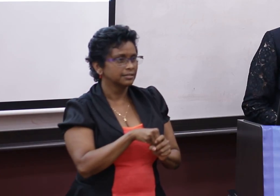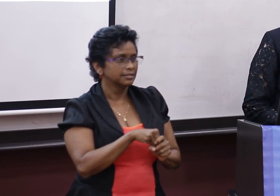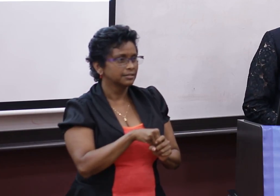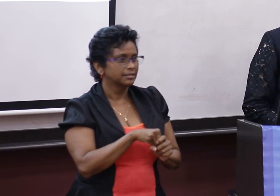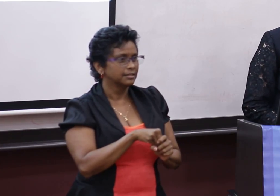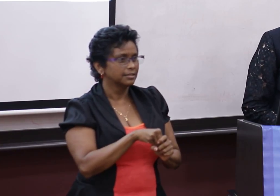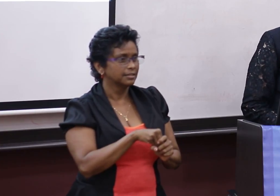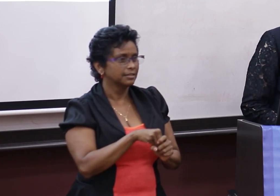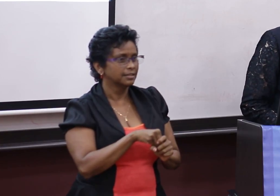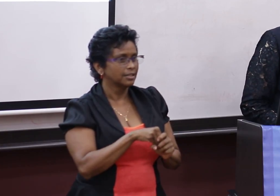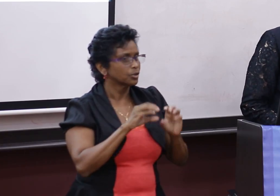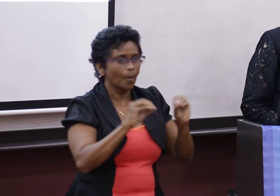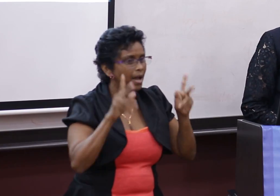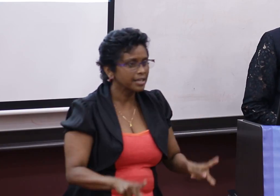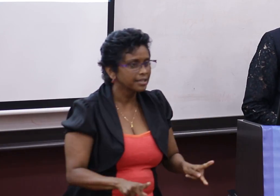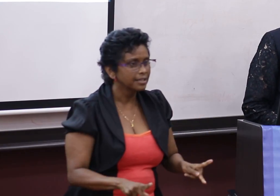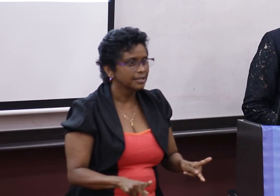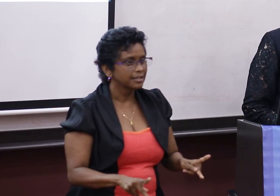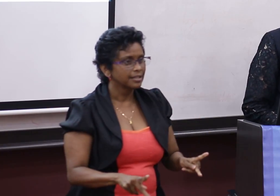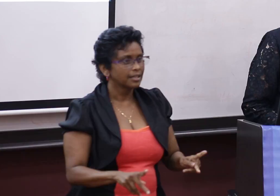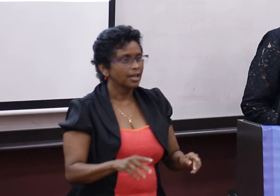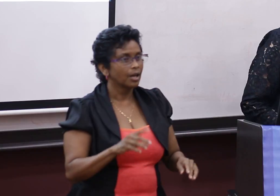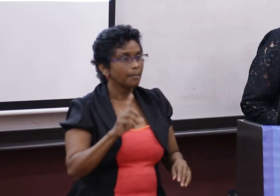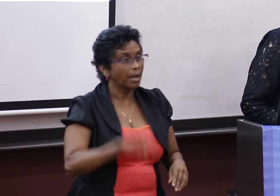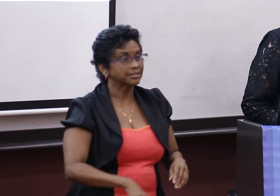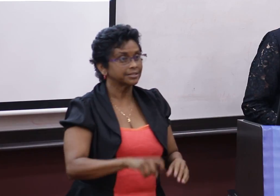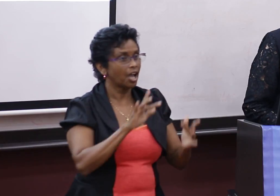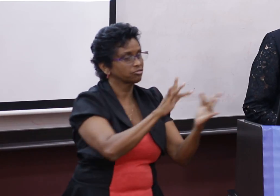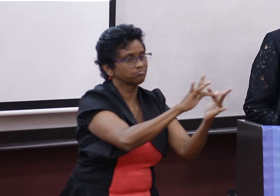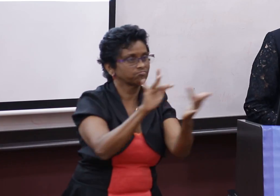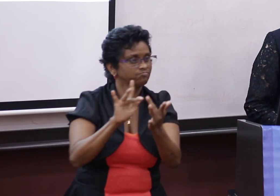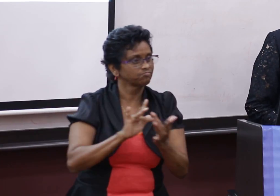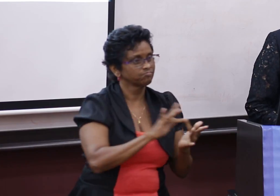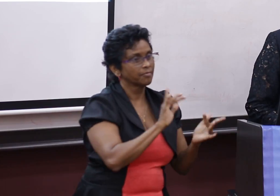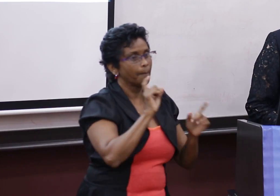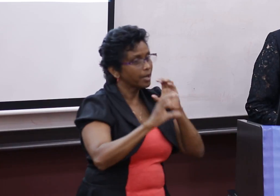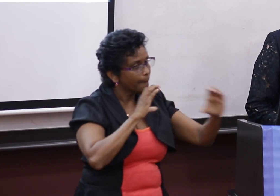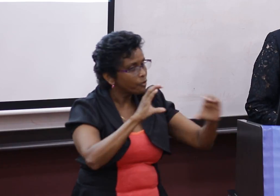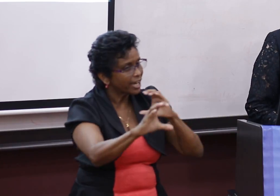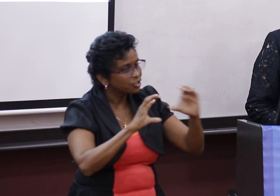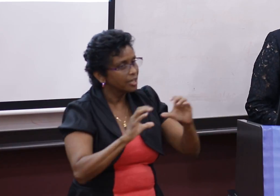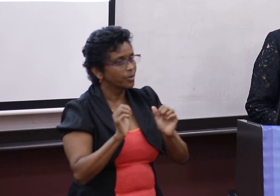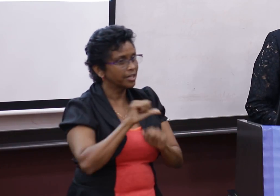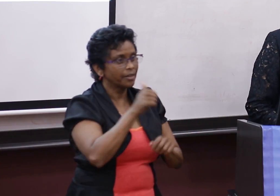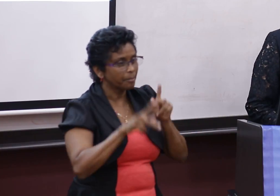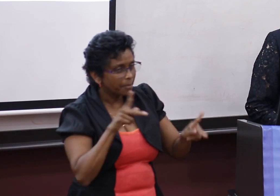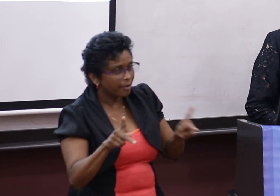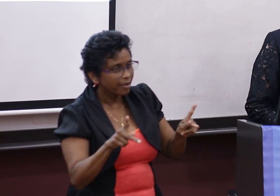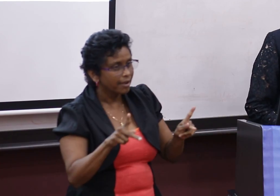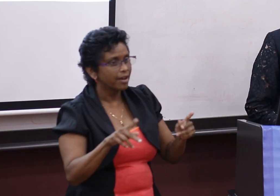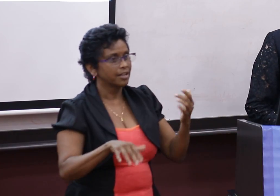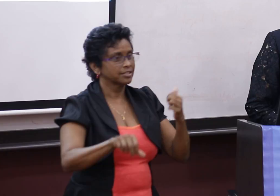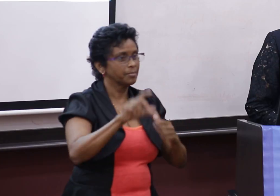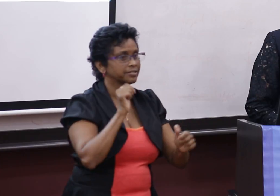is no person without an encounter with other persons. Persons can grow only